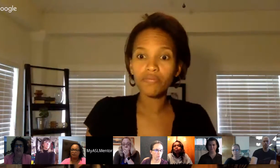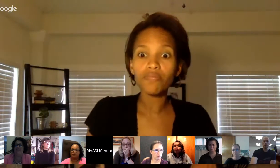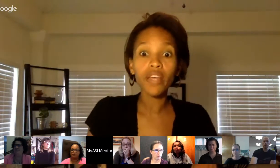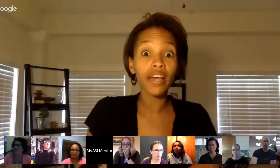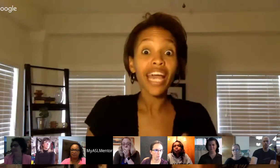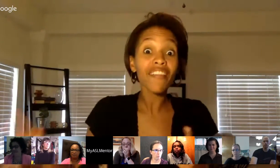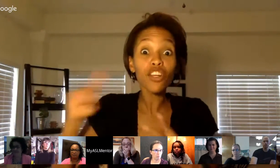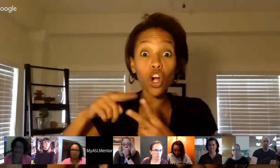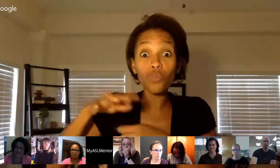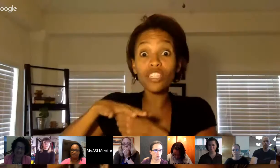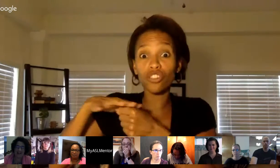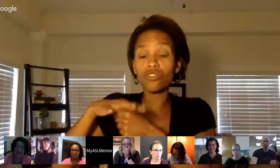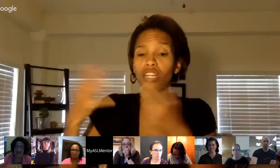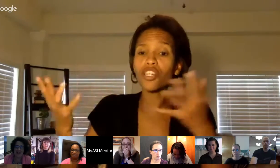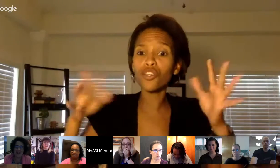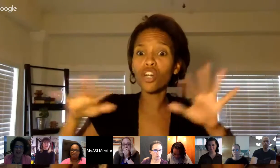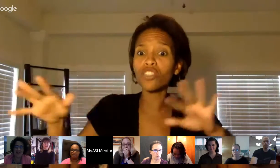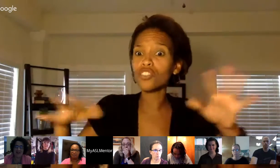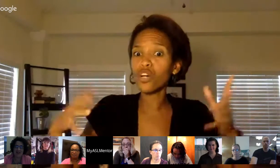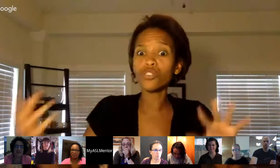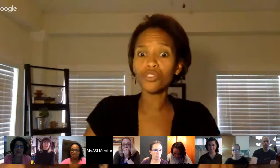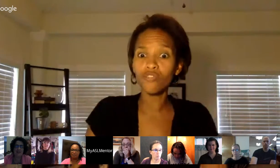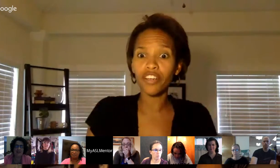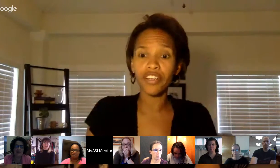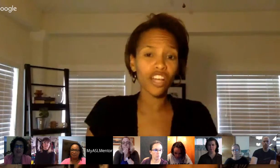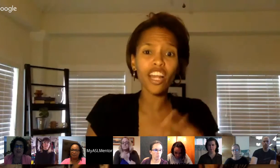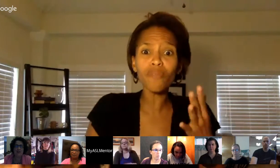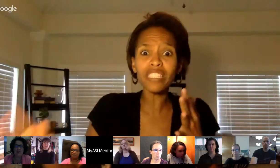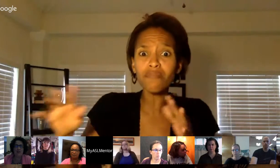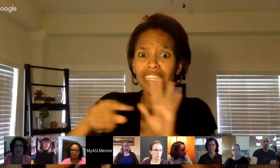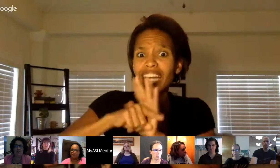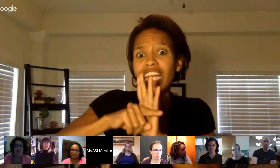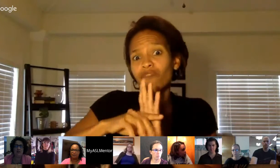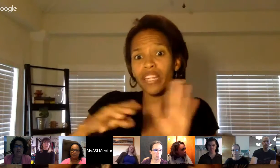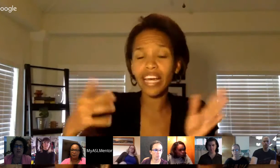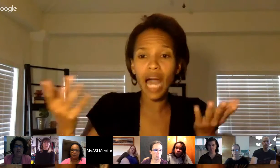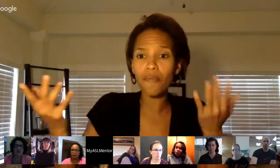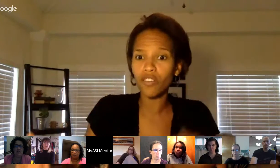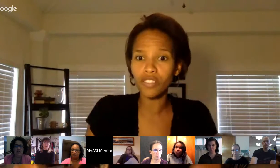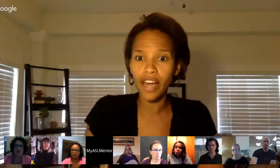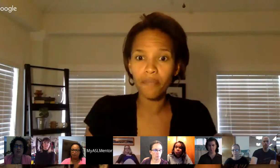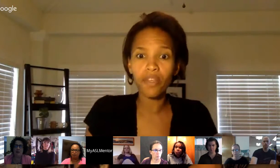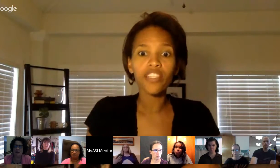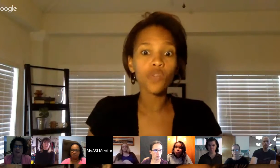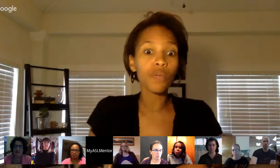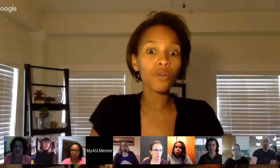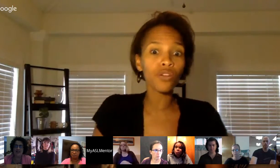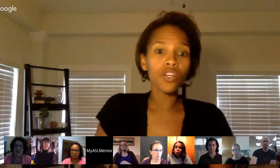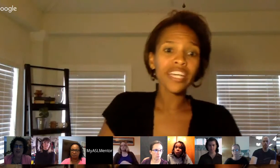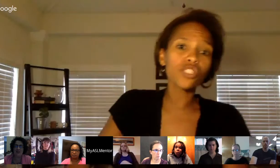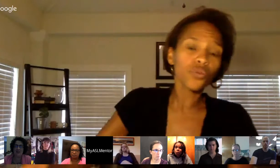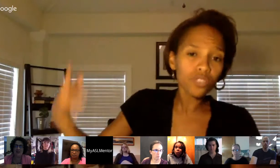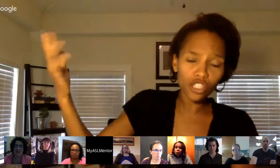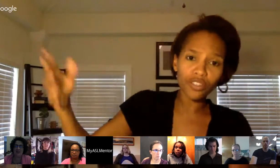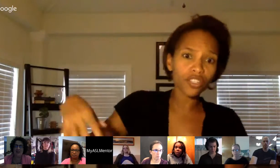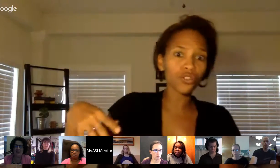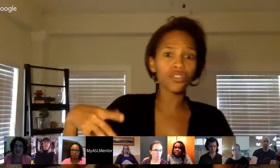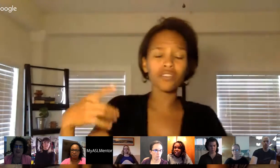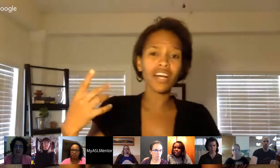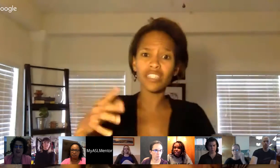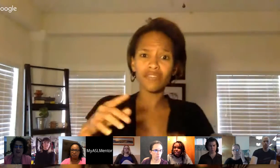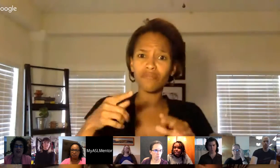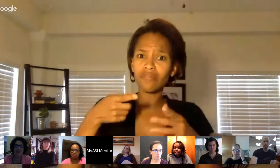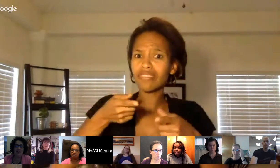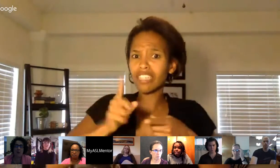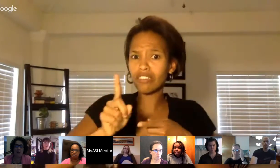aren't. Yeah. And then there are regionals. You know, there's all sorts of variation. I don't mean to be negative, but it happens all the time. So people in school districts,